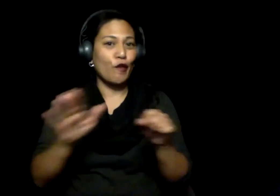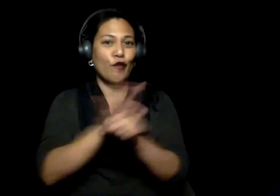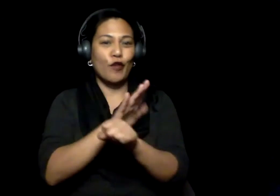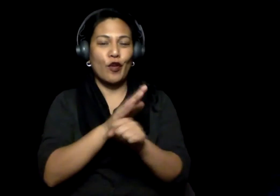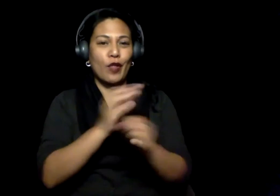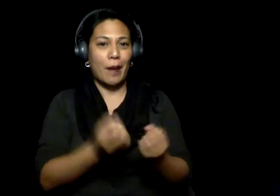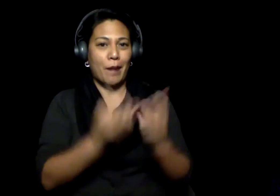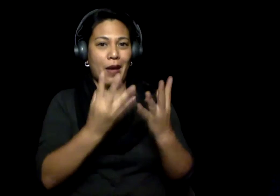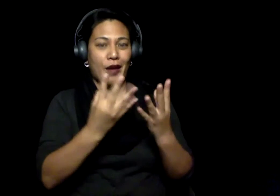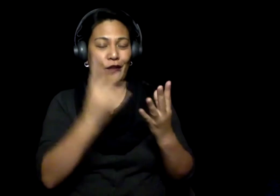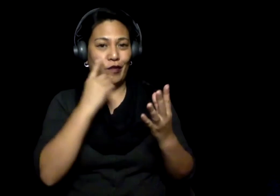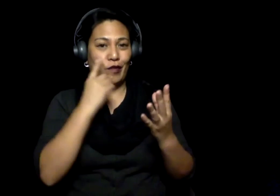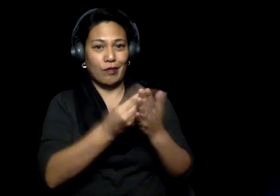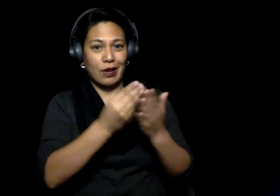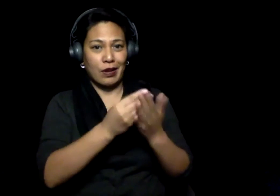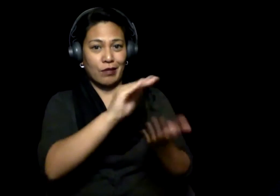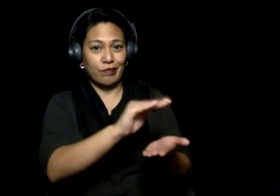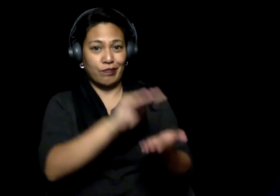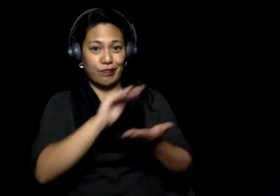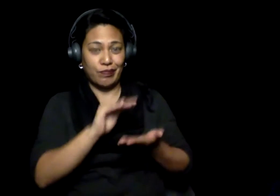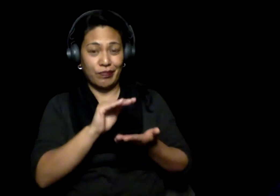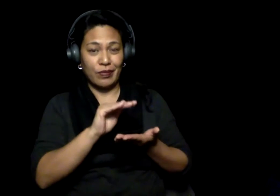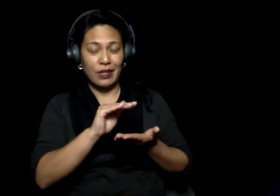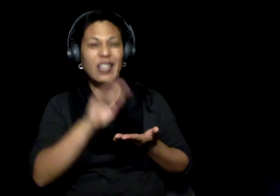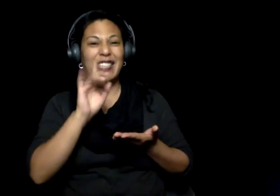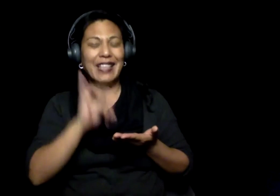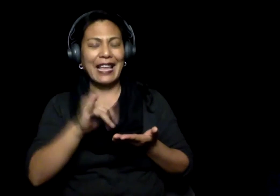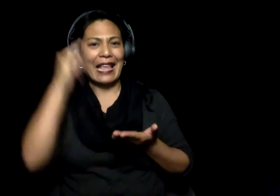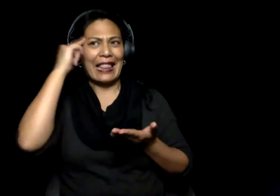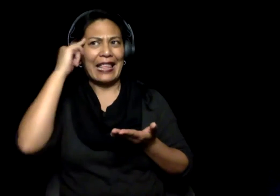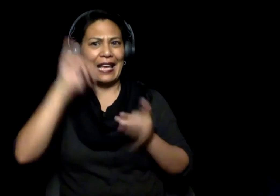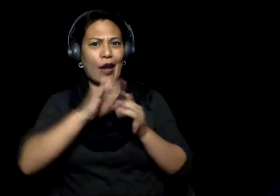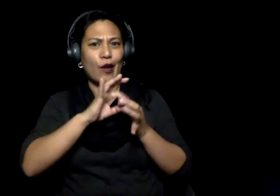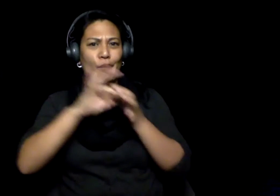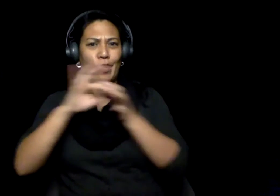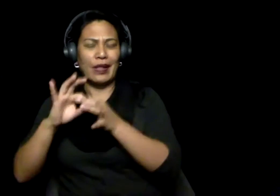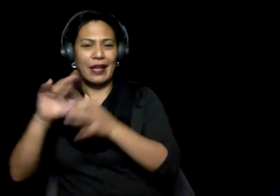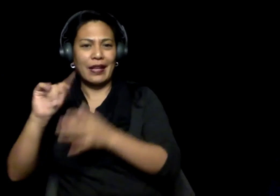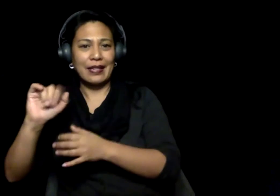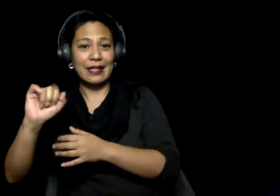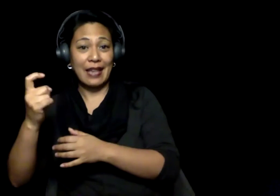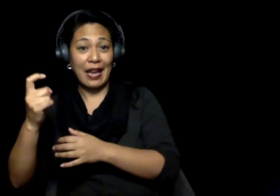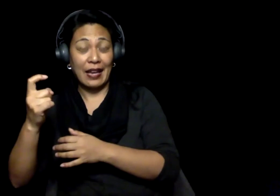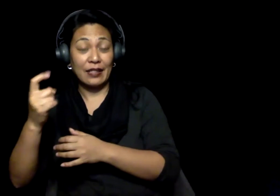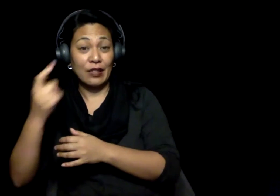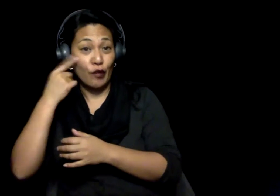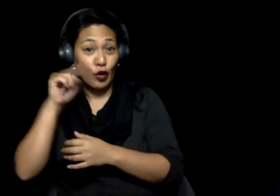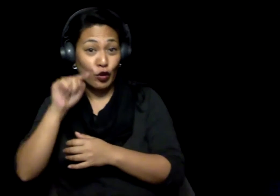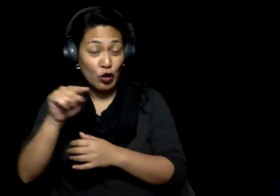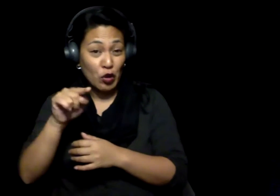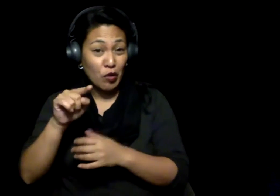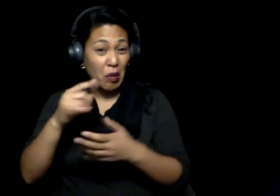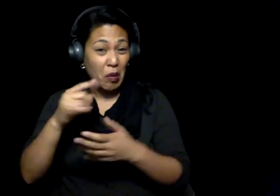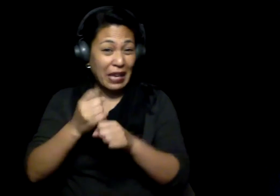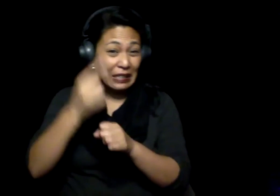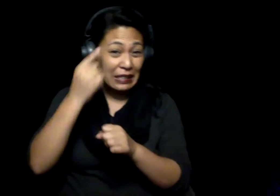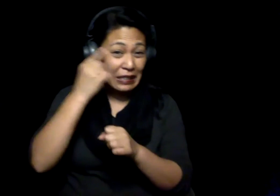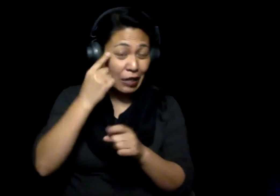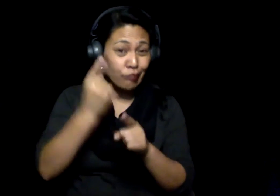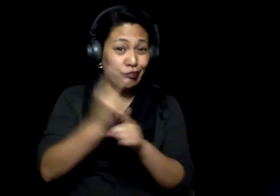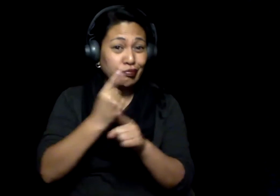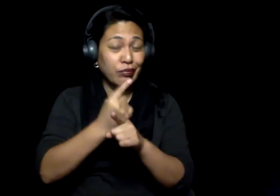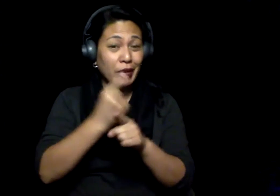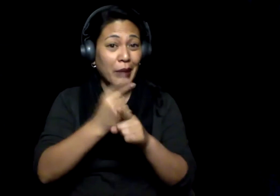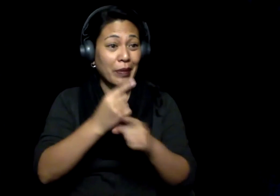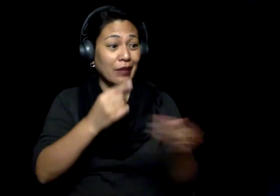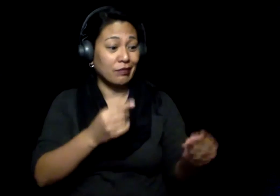something to think about in terms of your taxes. Do you feel like that makes sense for you to be receiving that